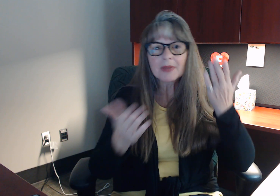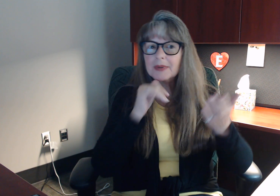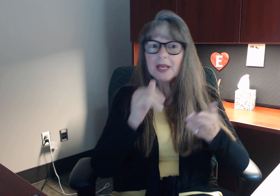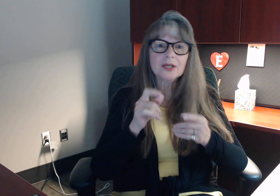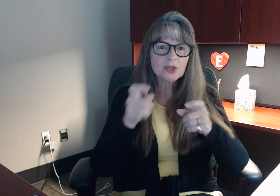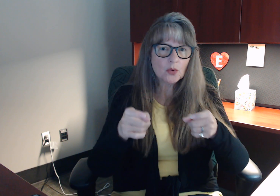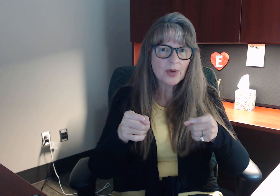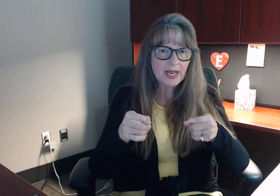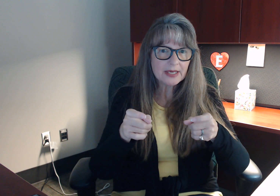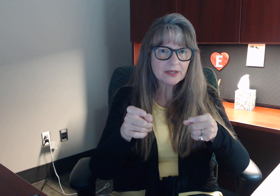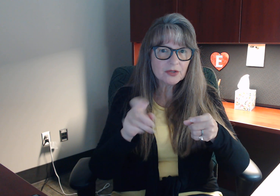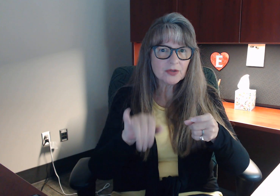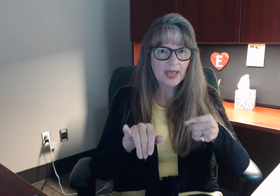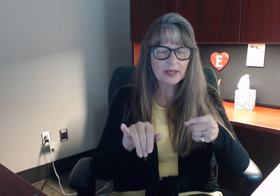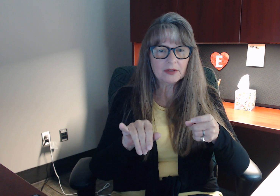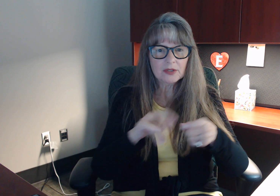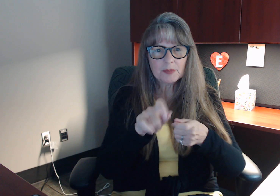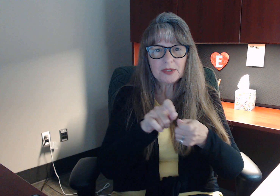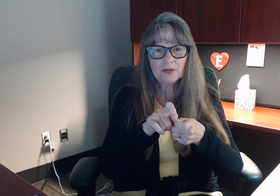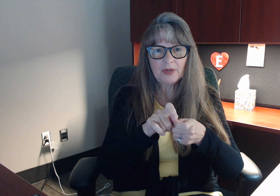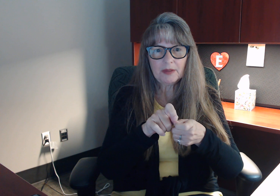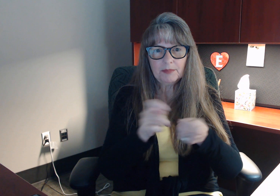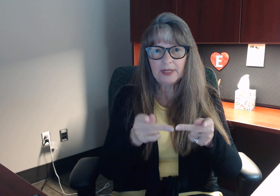not donate to that specific place.